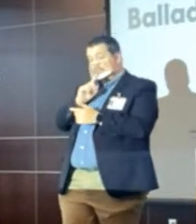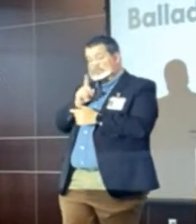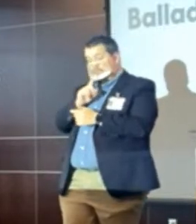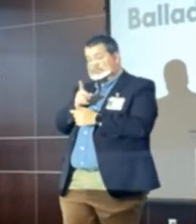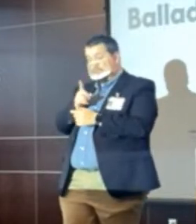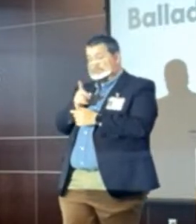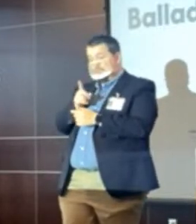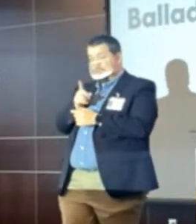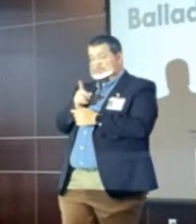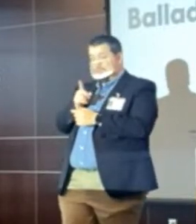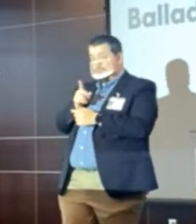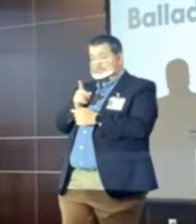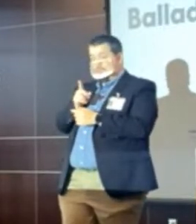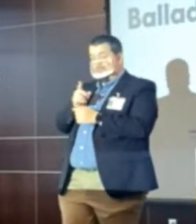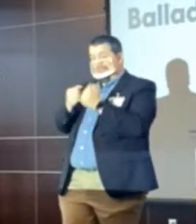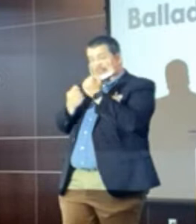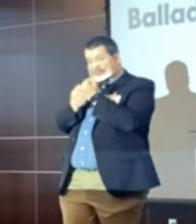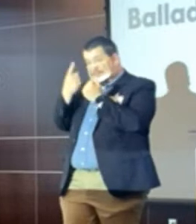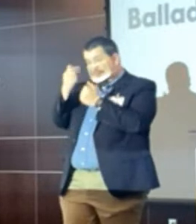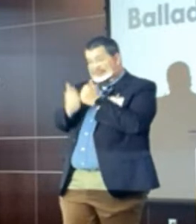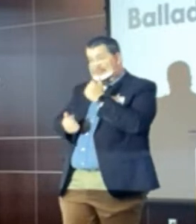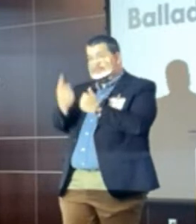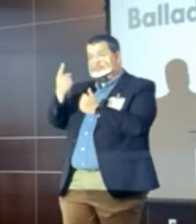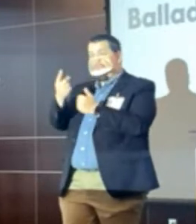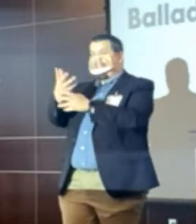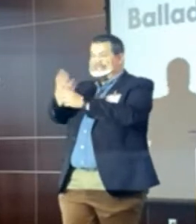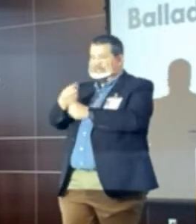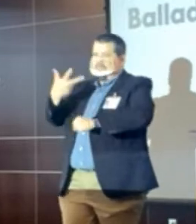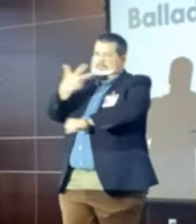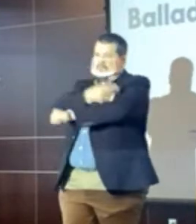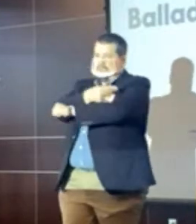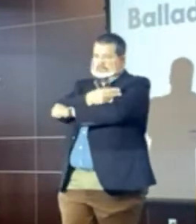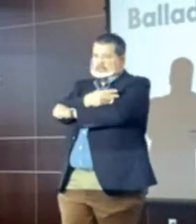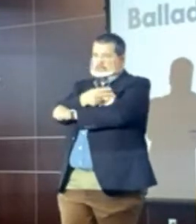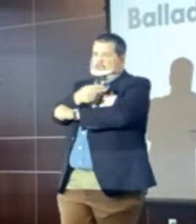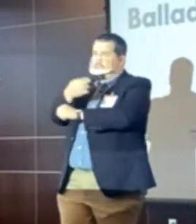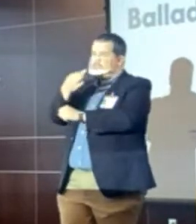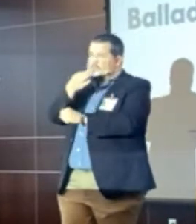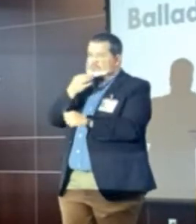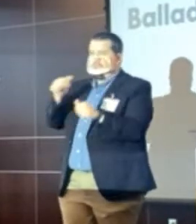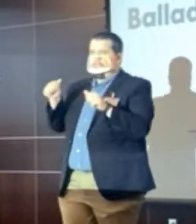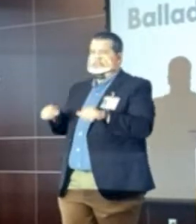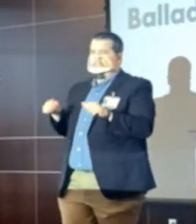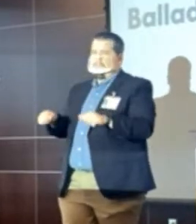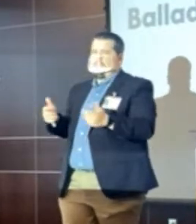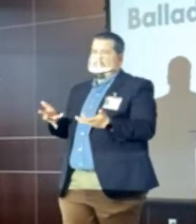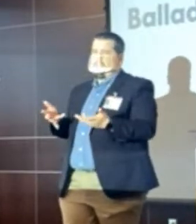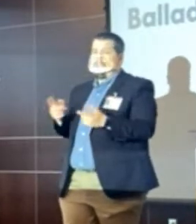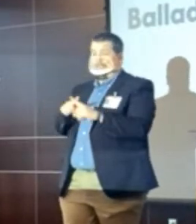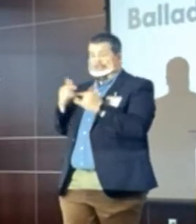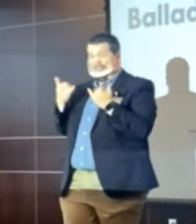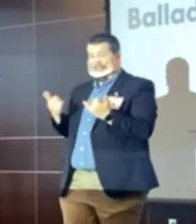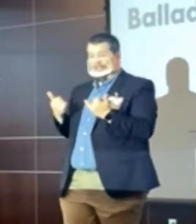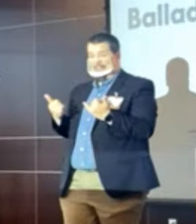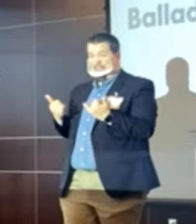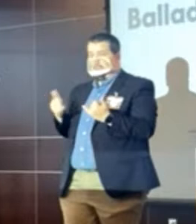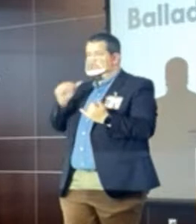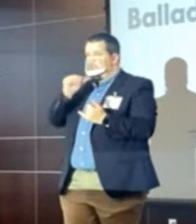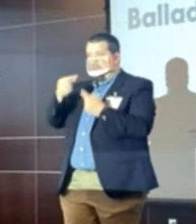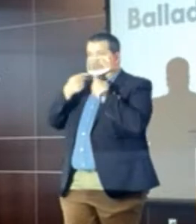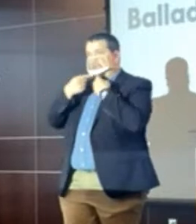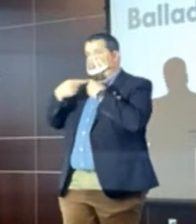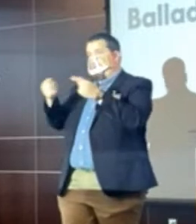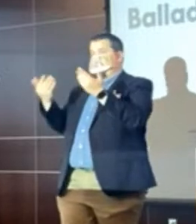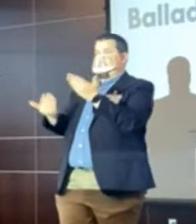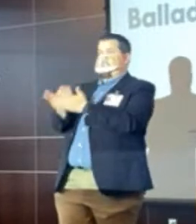Ultimately, we're advocating for everyone to get the vaccine and take the shot as soon as possible. But for now, we're not announcing any